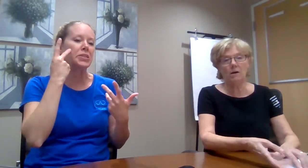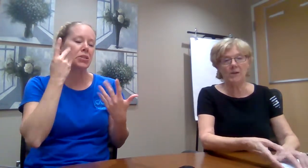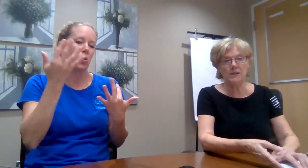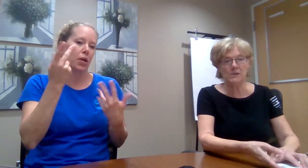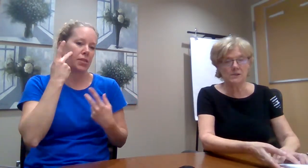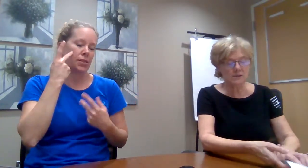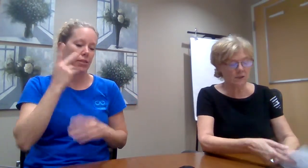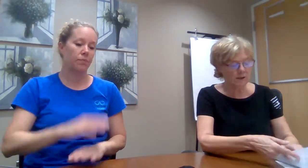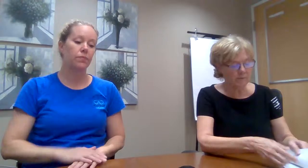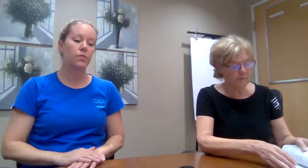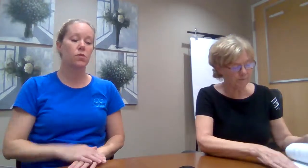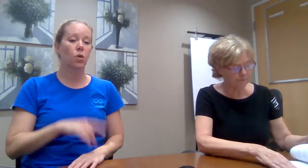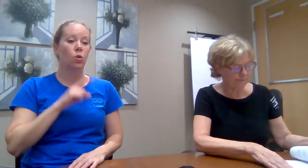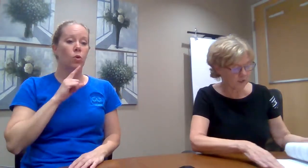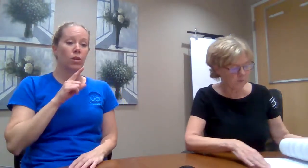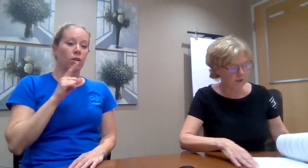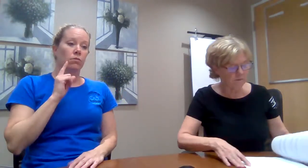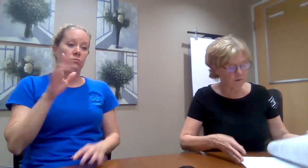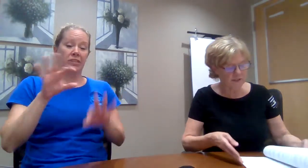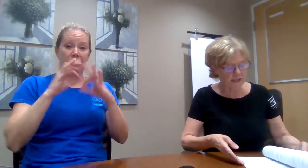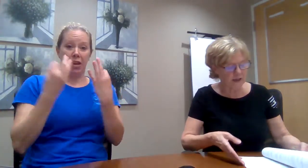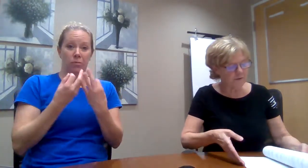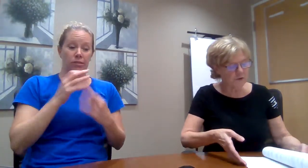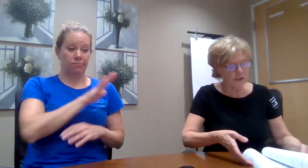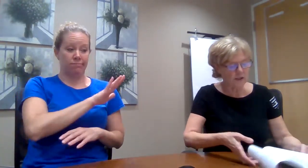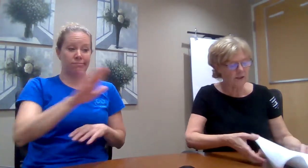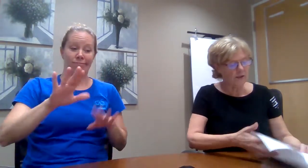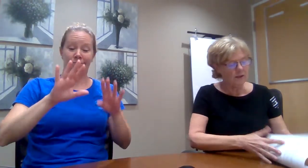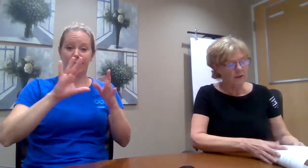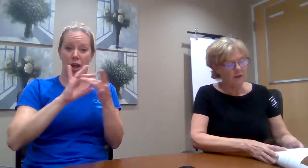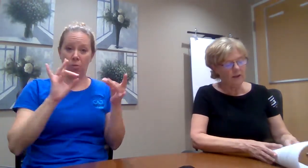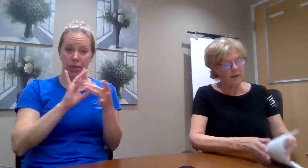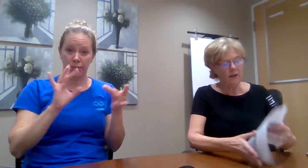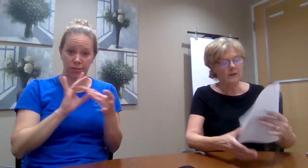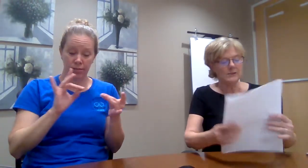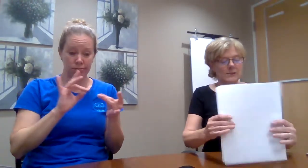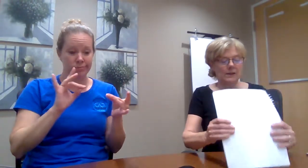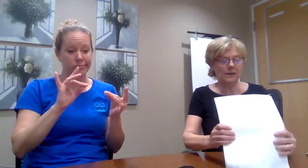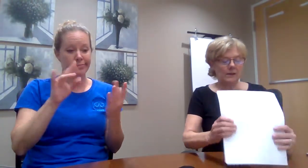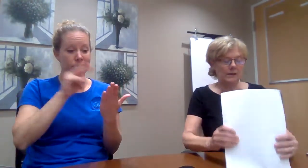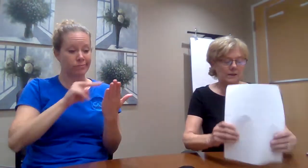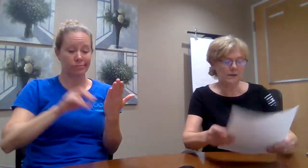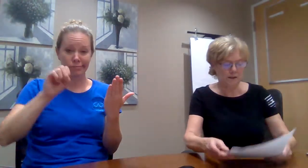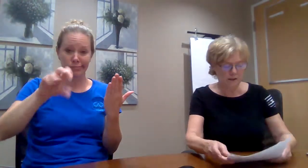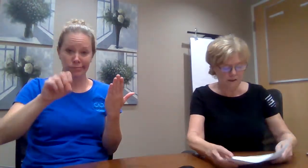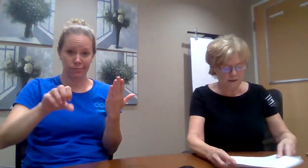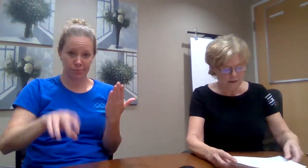the comments speak for themselves. And